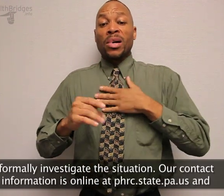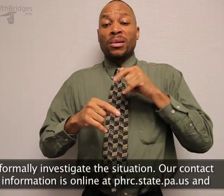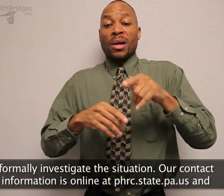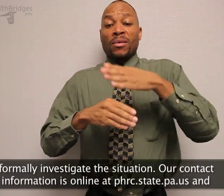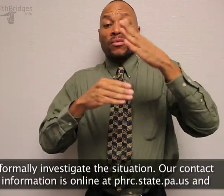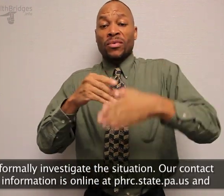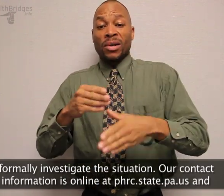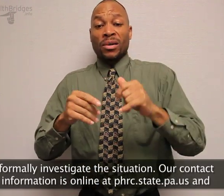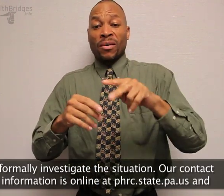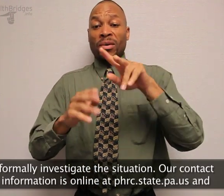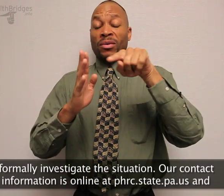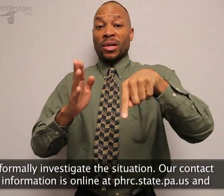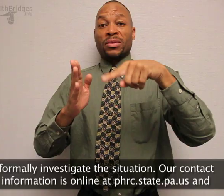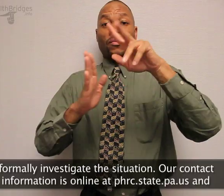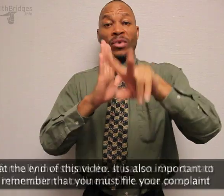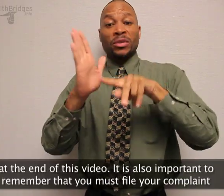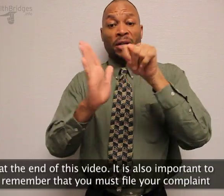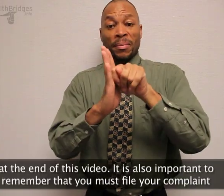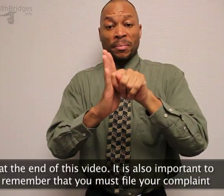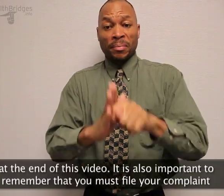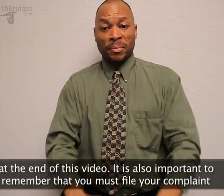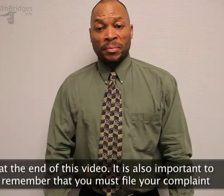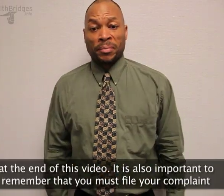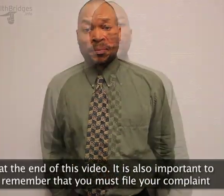.us and at the end of this video.